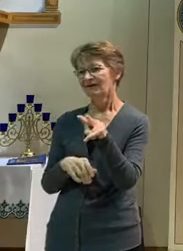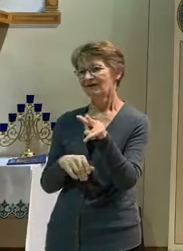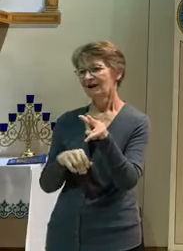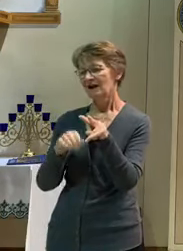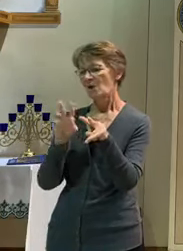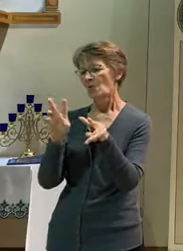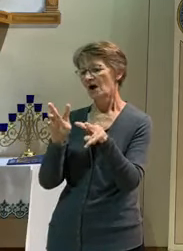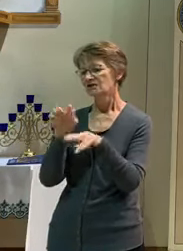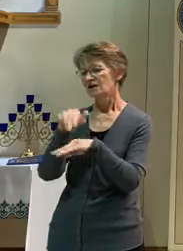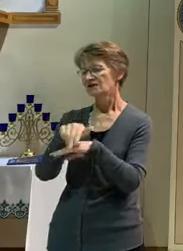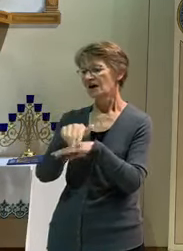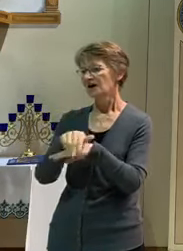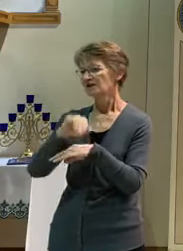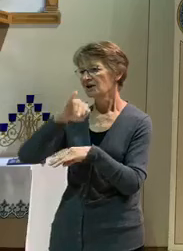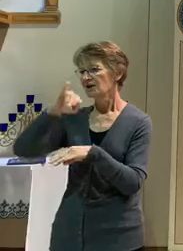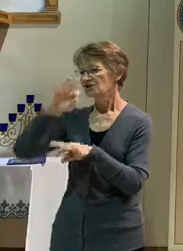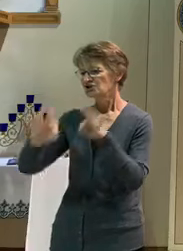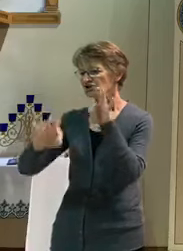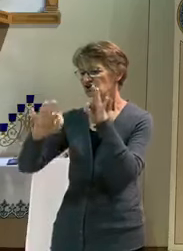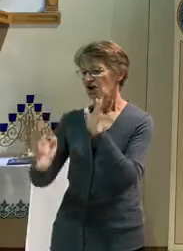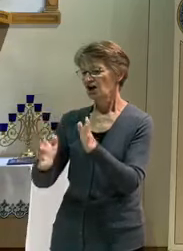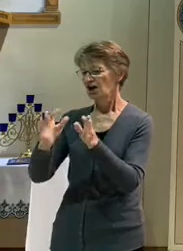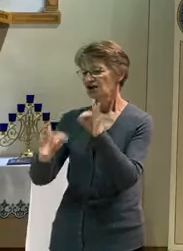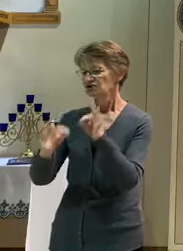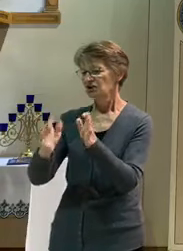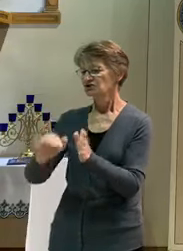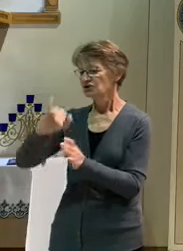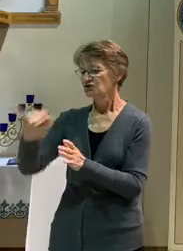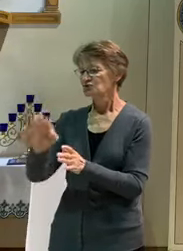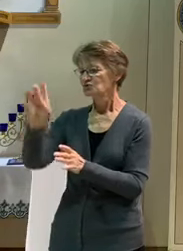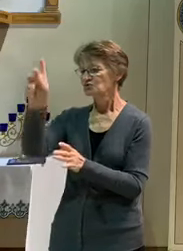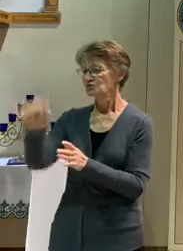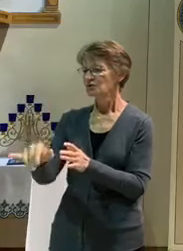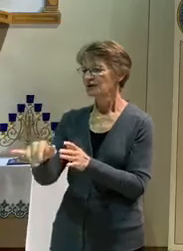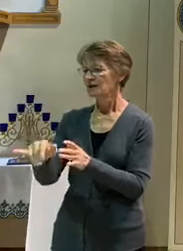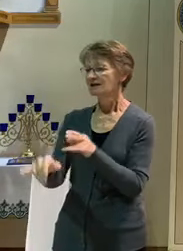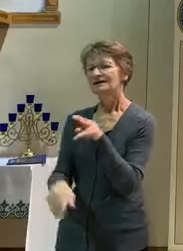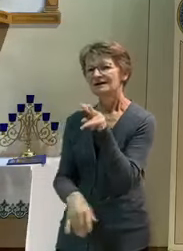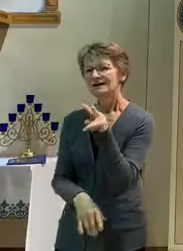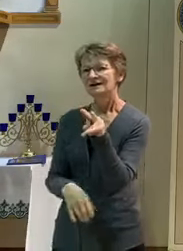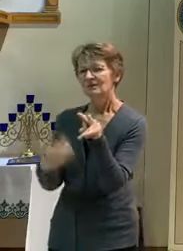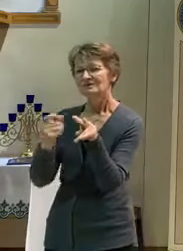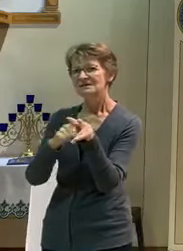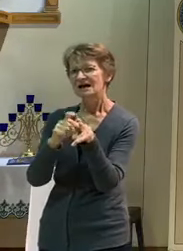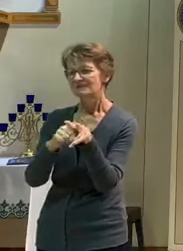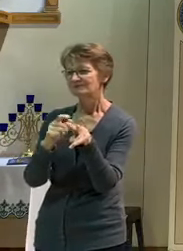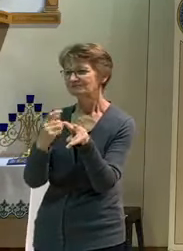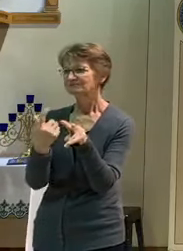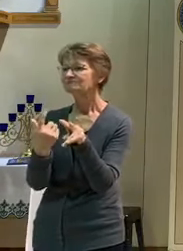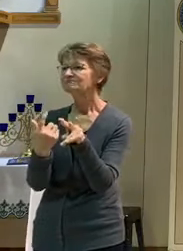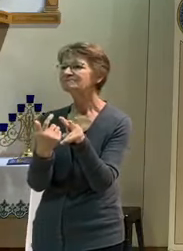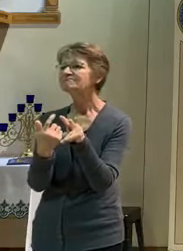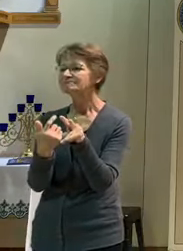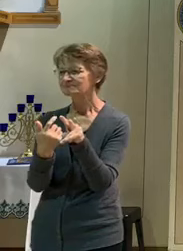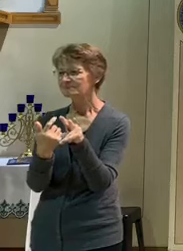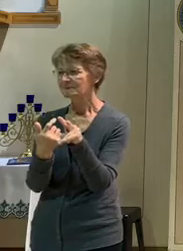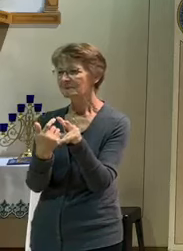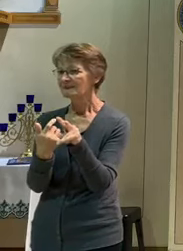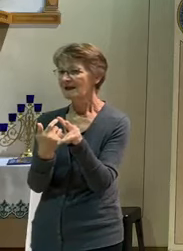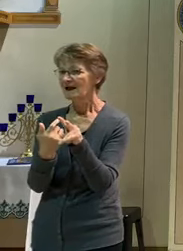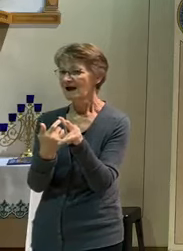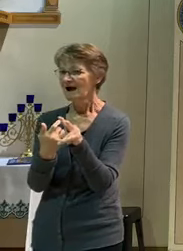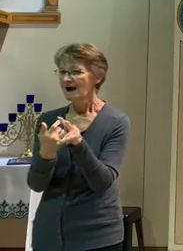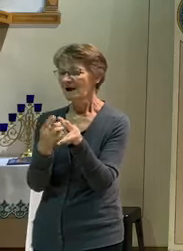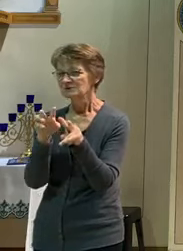night. And there was a case, and I tell you this, I've said it before, I would appear before the judgment seat of God before I